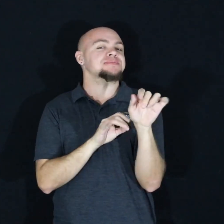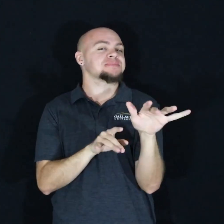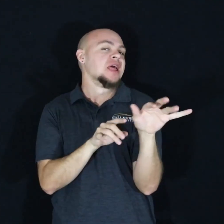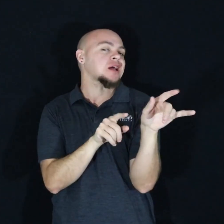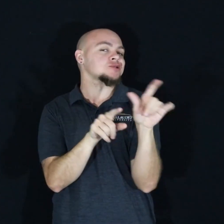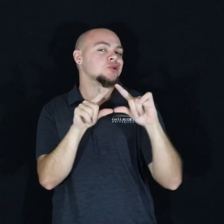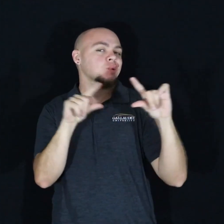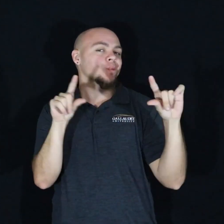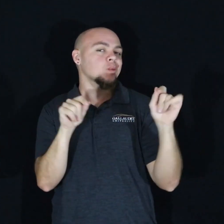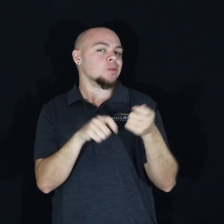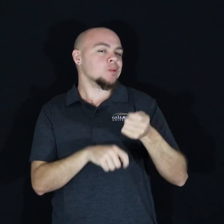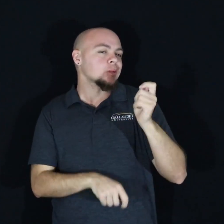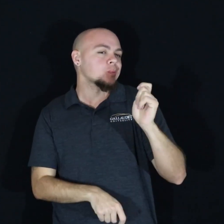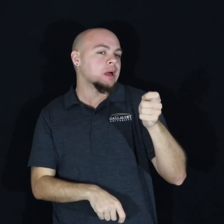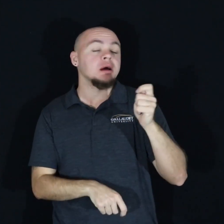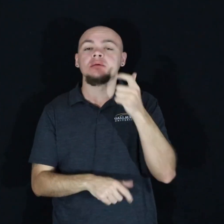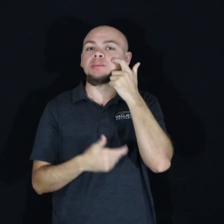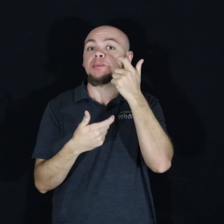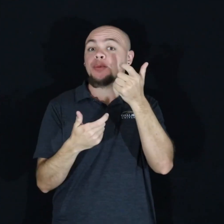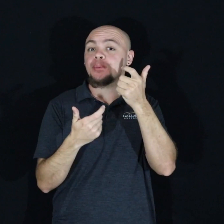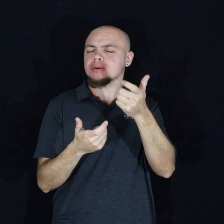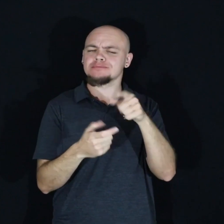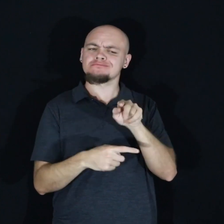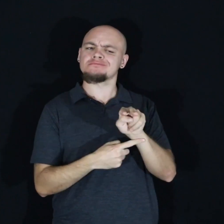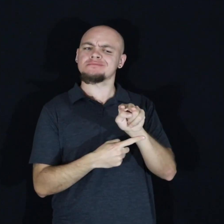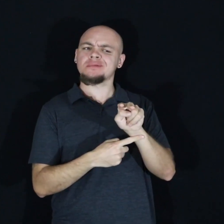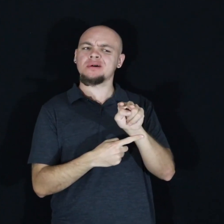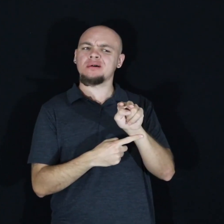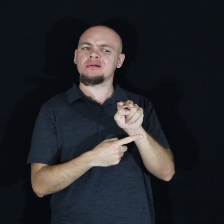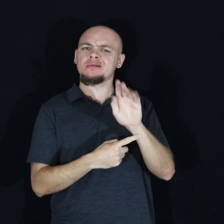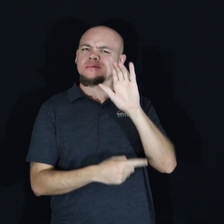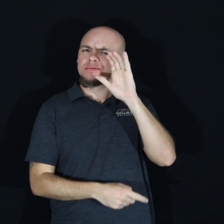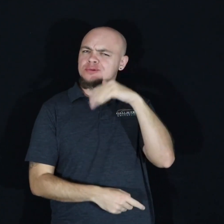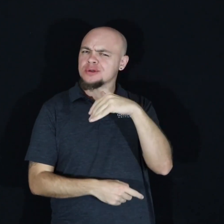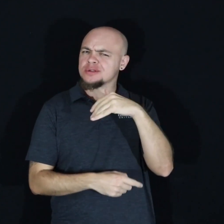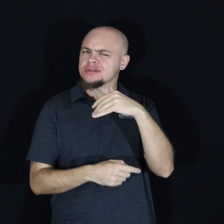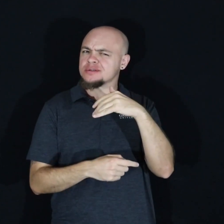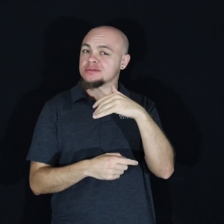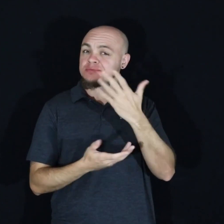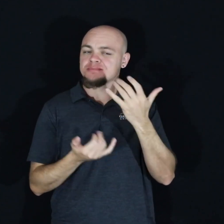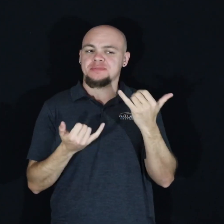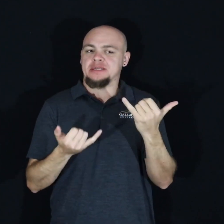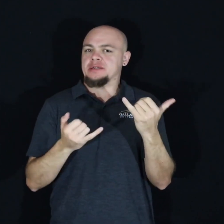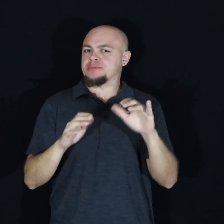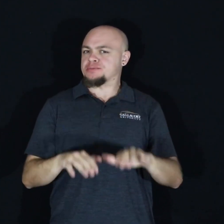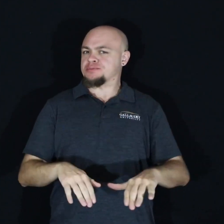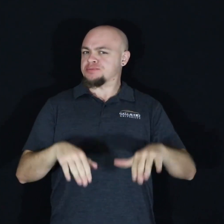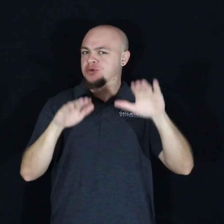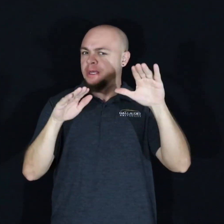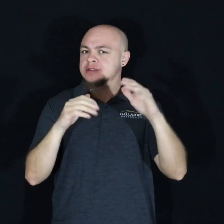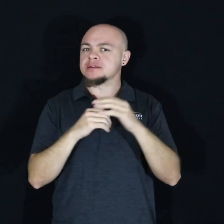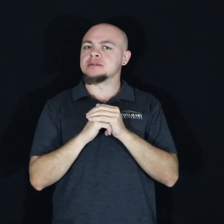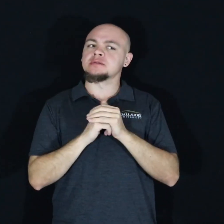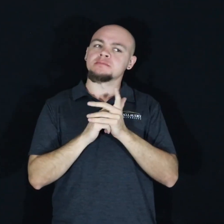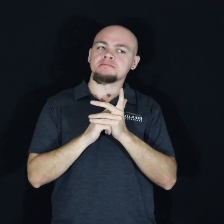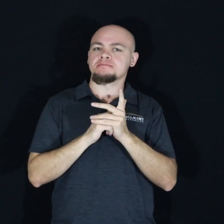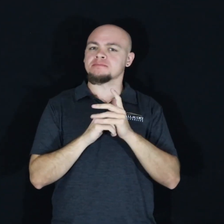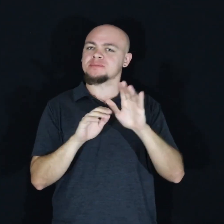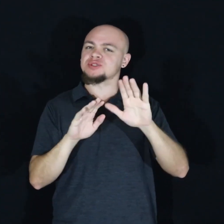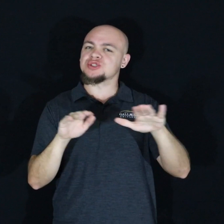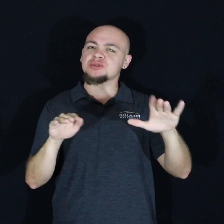enough times, and you start to realize how unusual it is. Now, we live today and are raising our children in a kind of